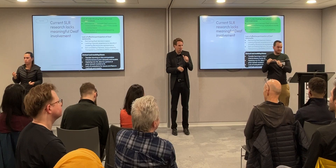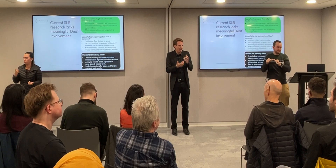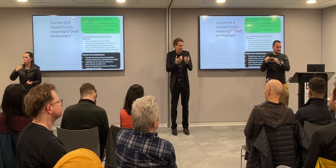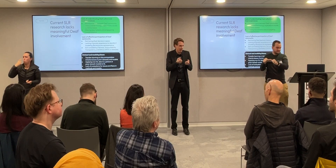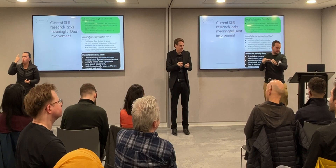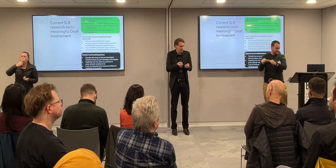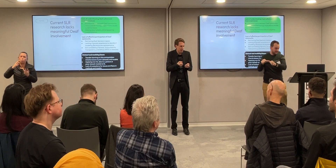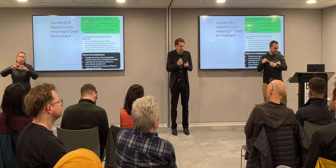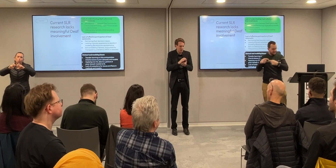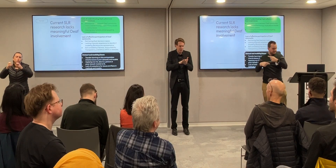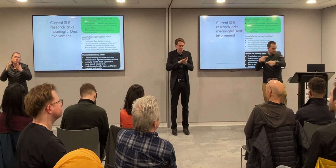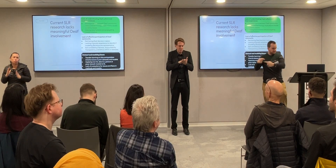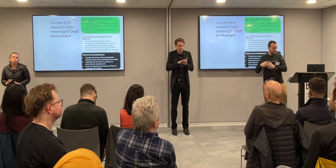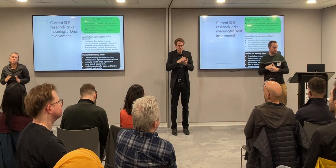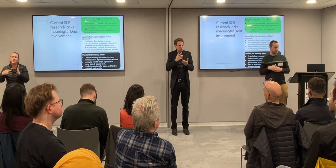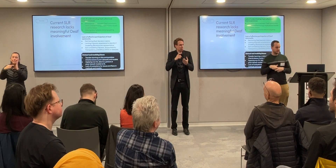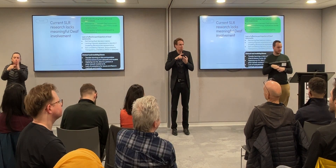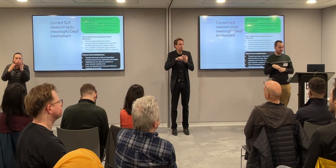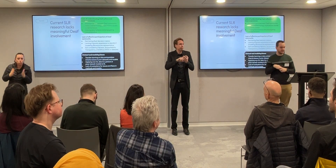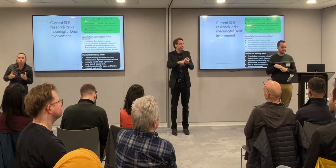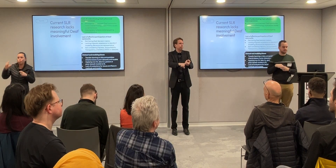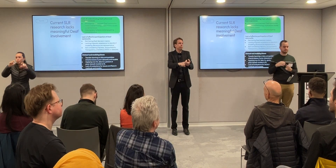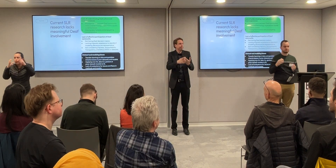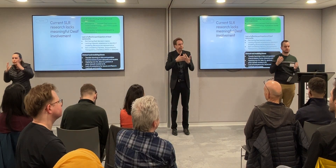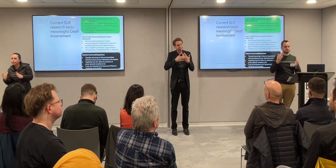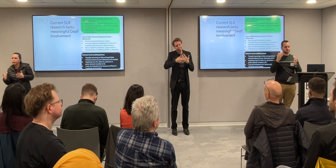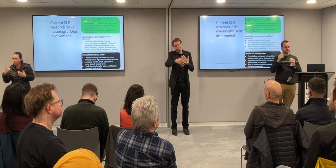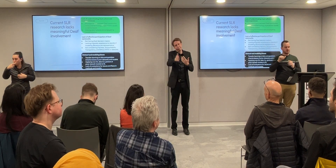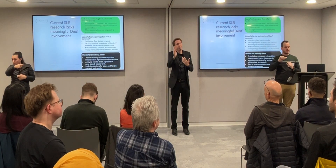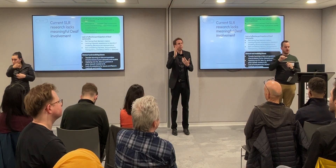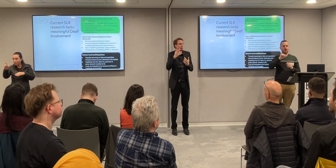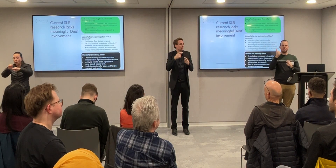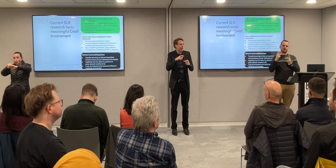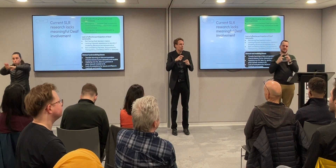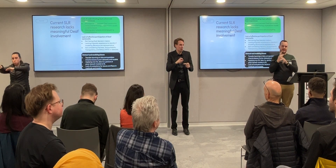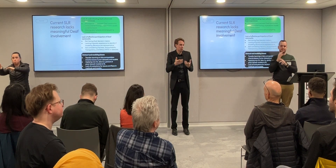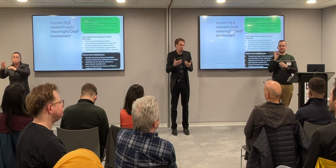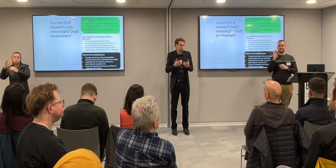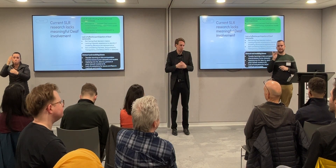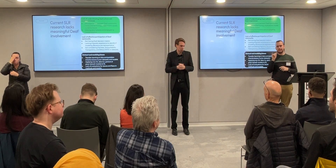will inherently have that bias perpetuated.